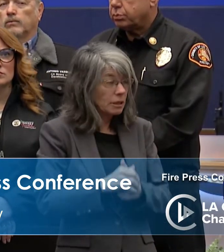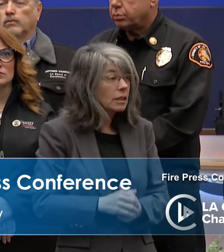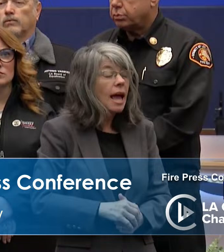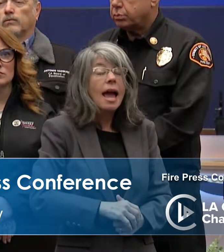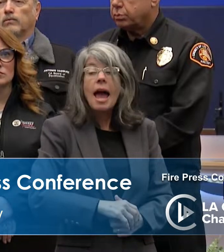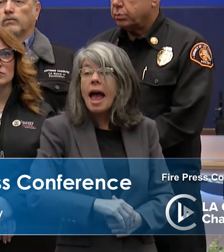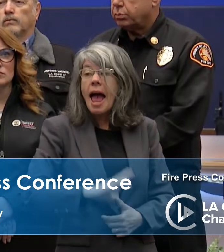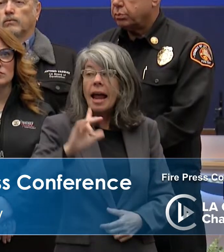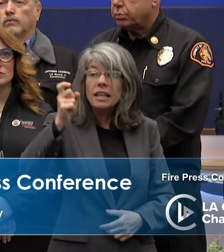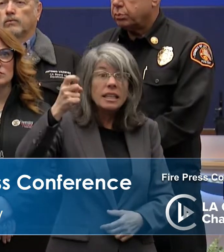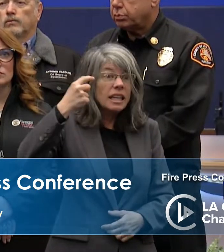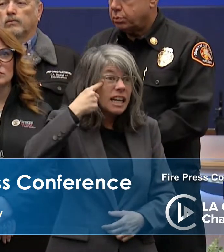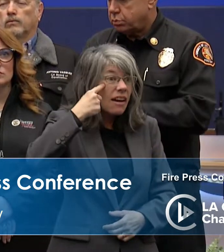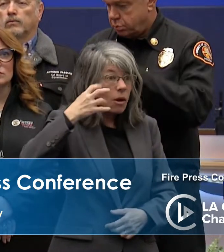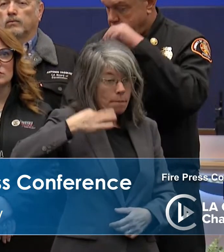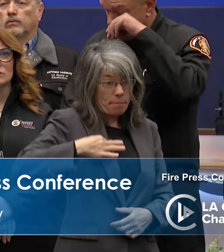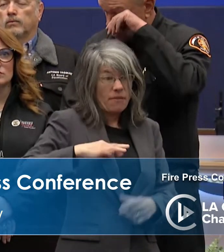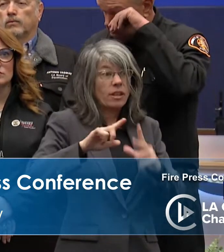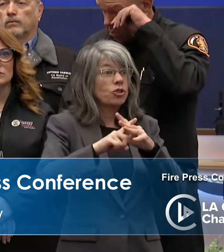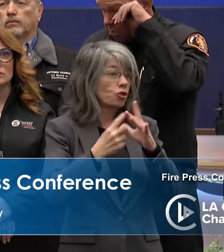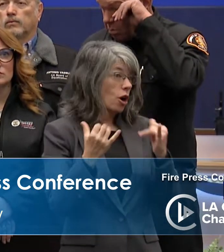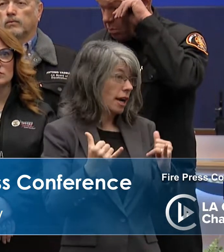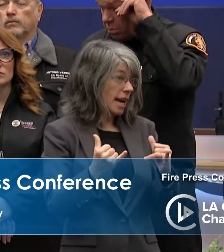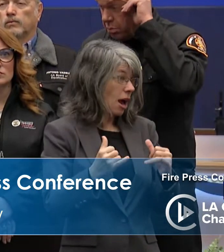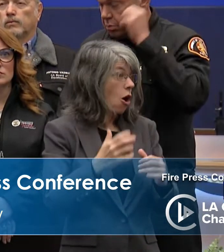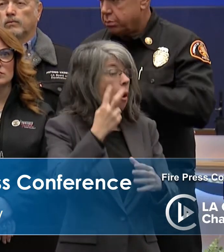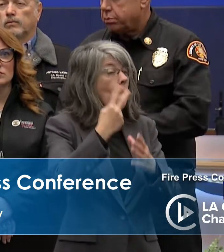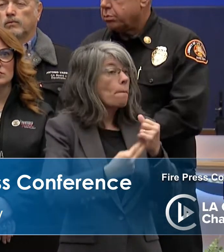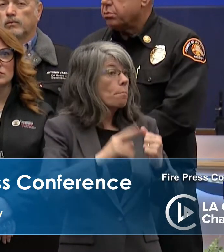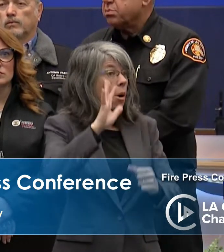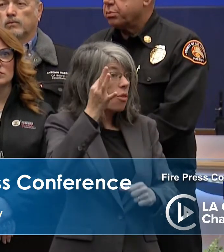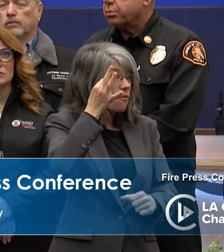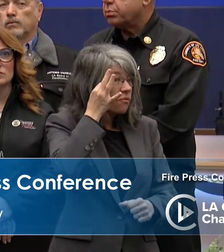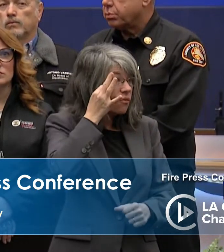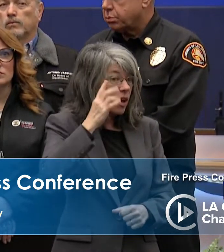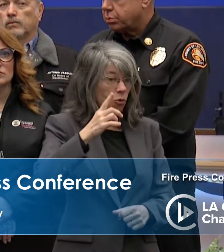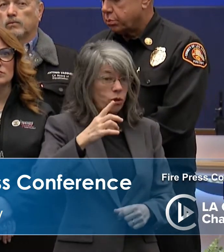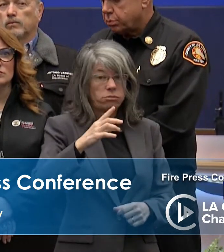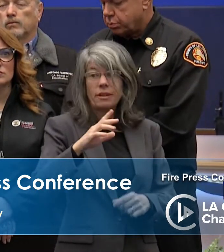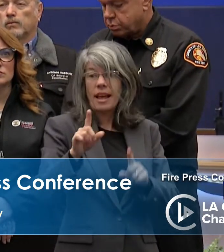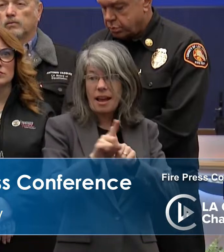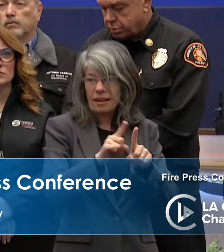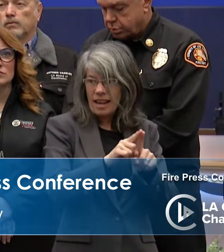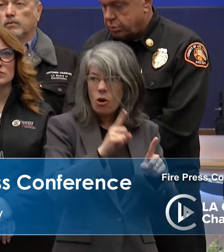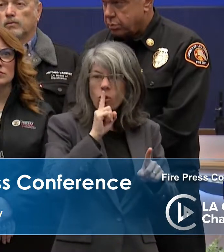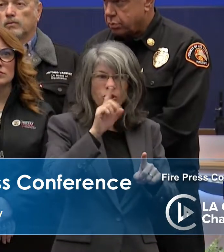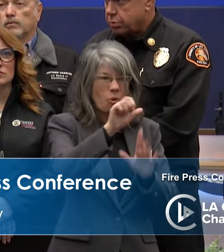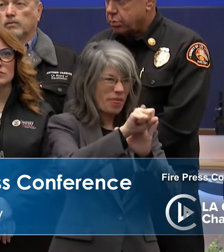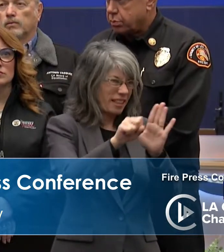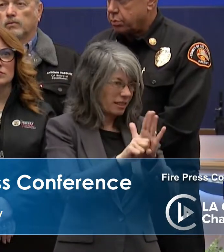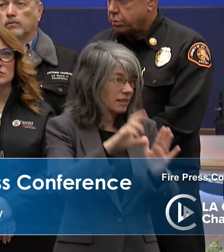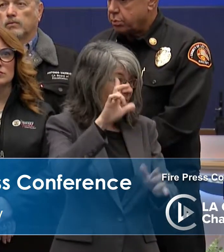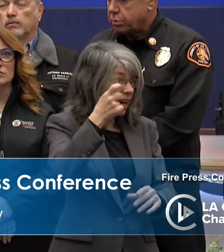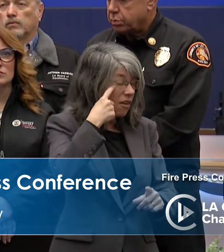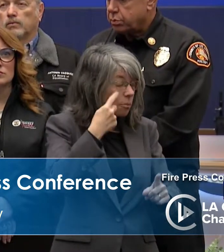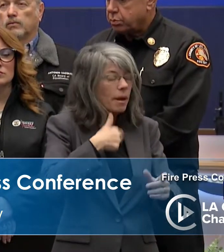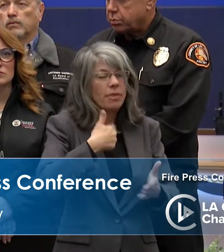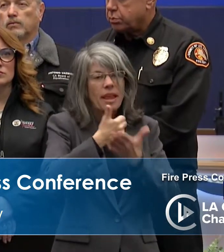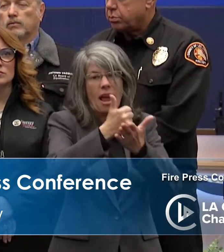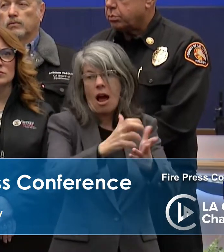government benefits are starting up now. Both the federal government and the state governments are going to be offering people in